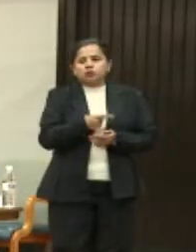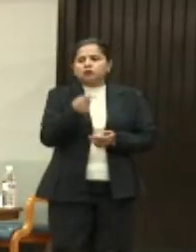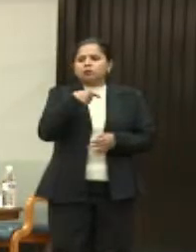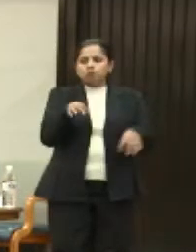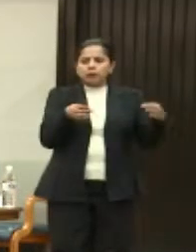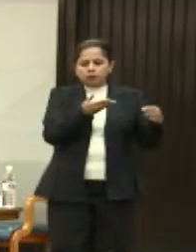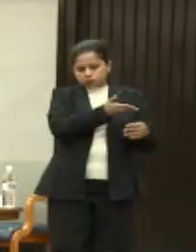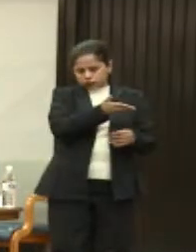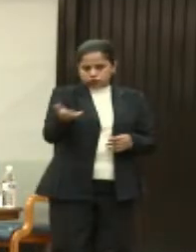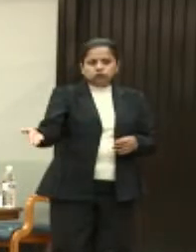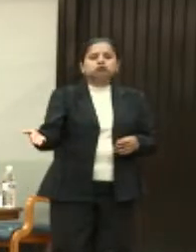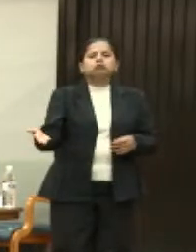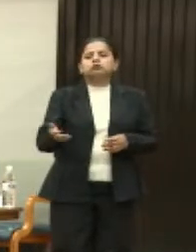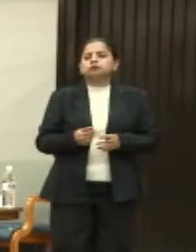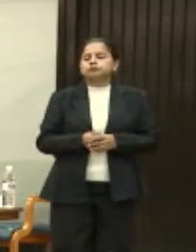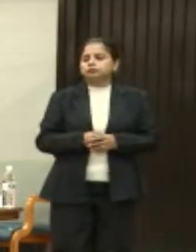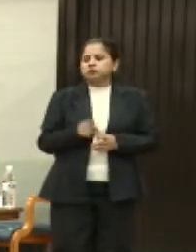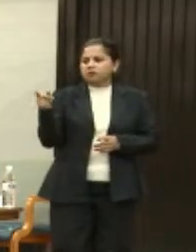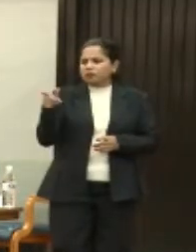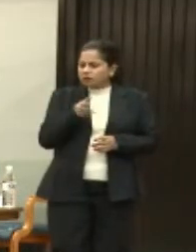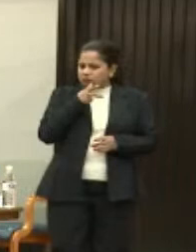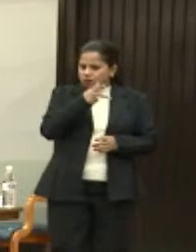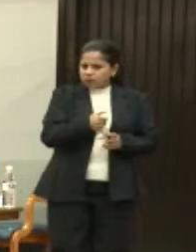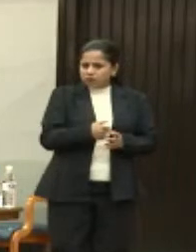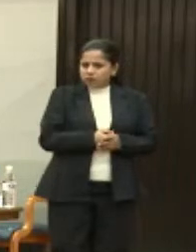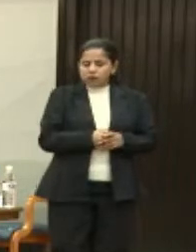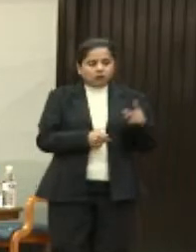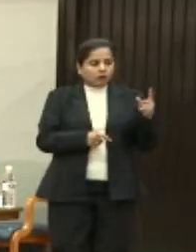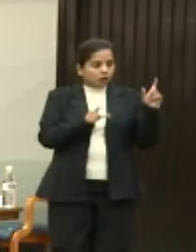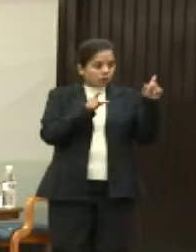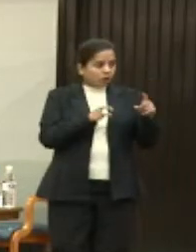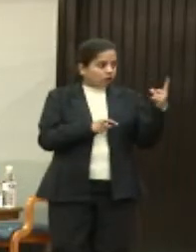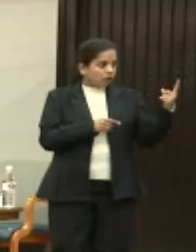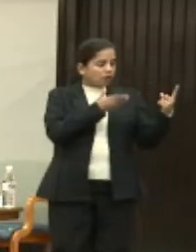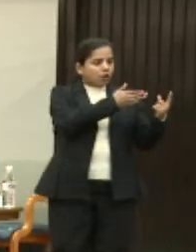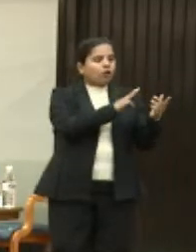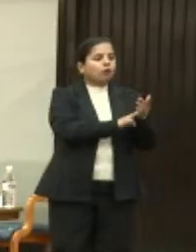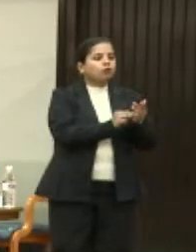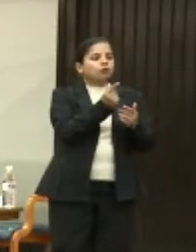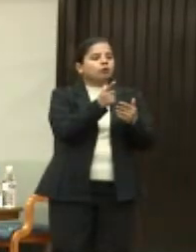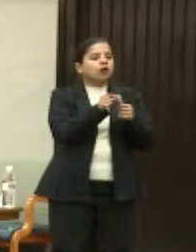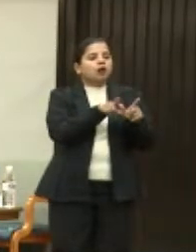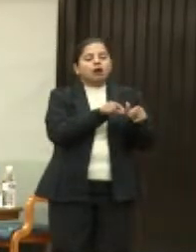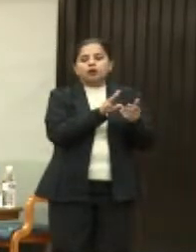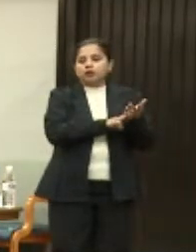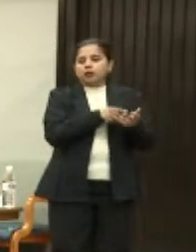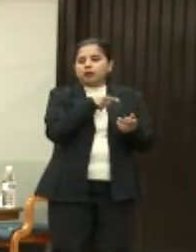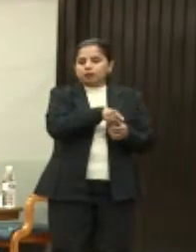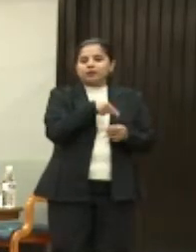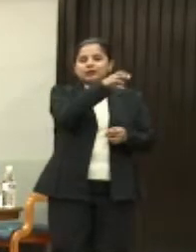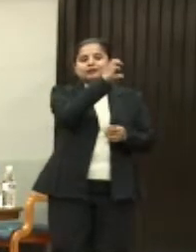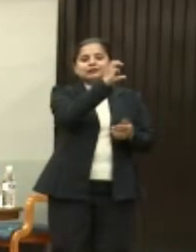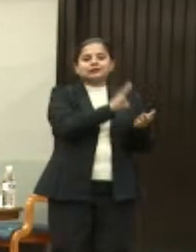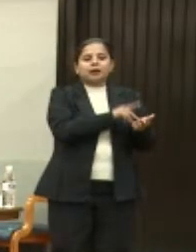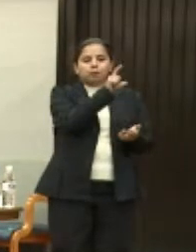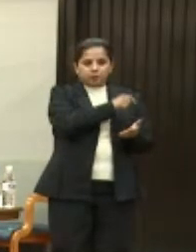papers on him. He said, number one, Mulayam Singh Yadav, who was then the chief minister of